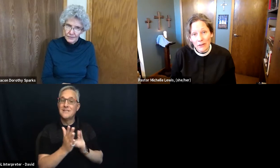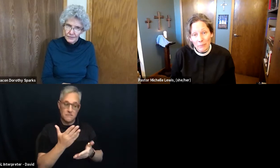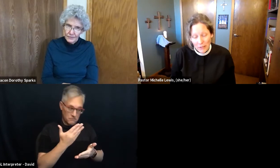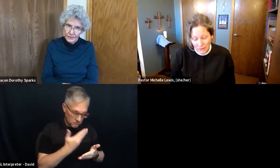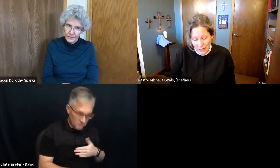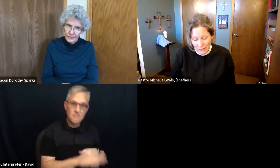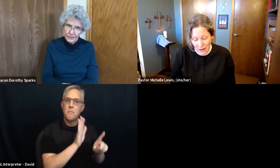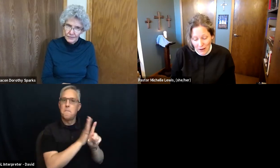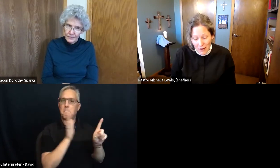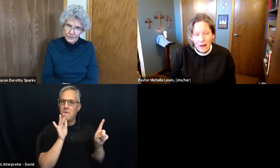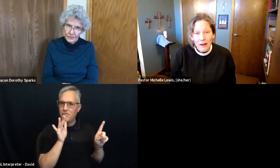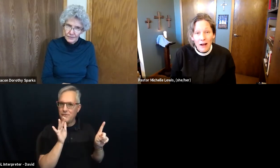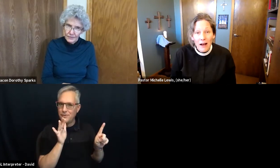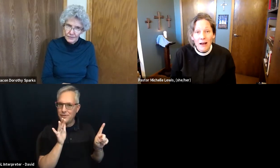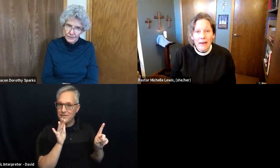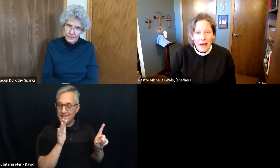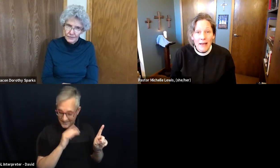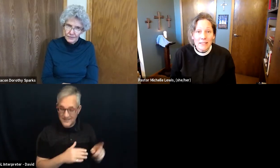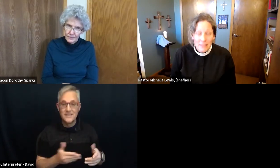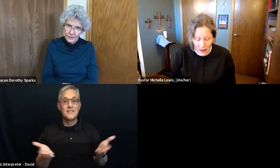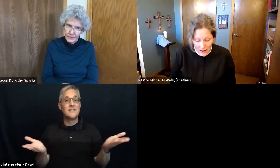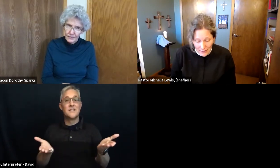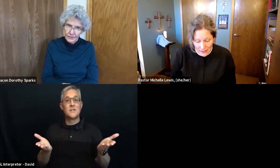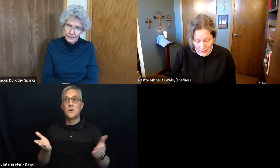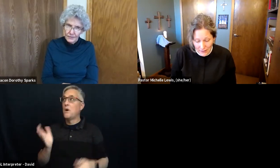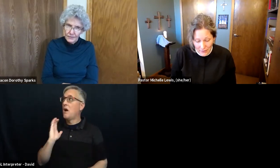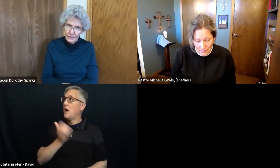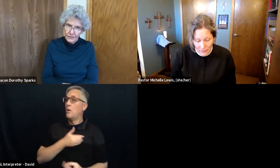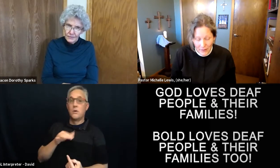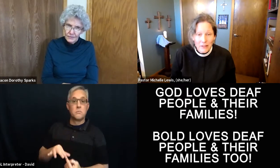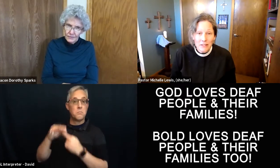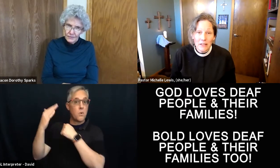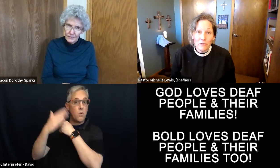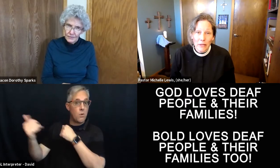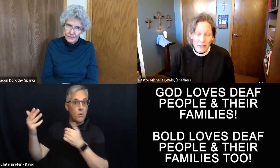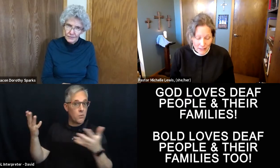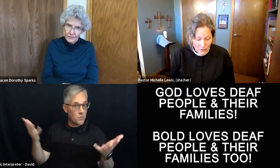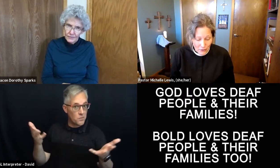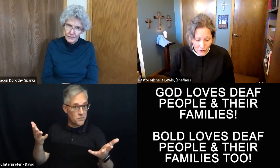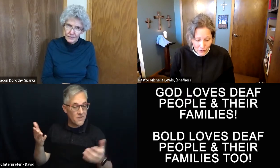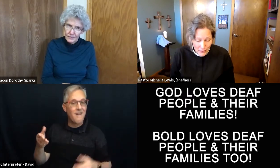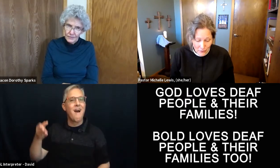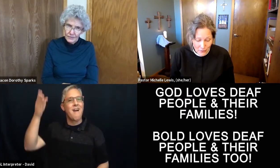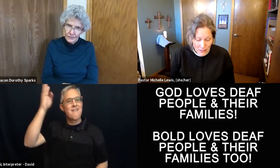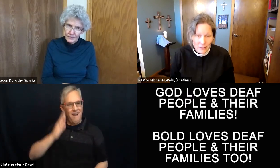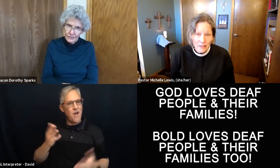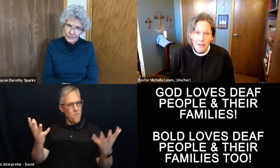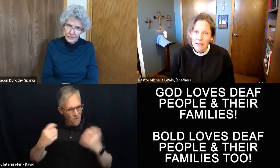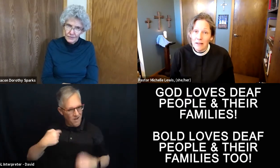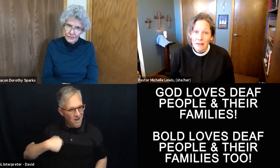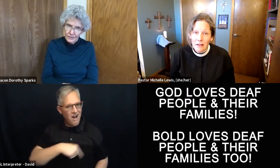And here at Bread of Life, God asks us to give witness to the good